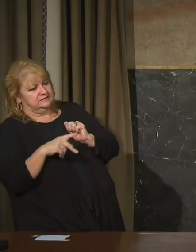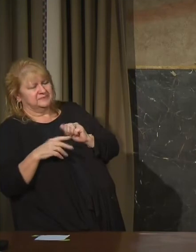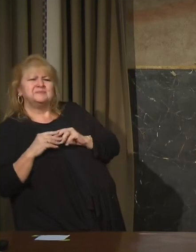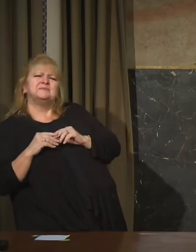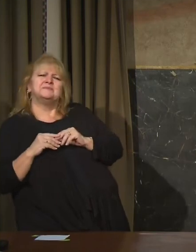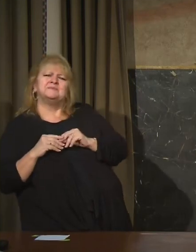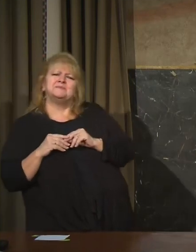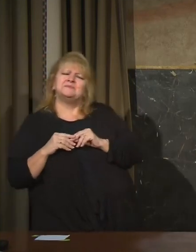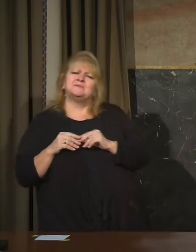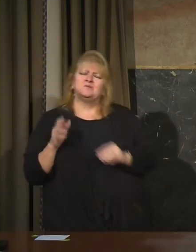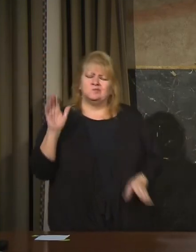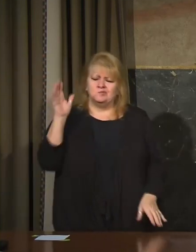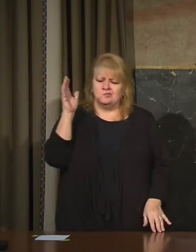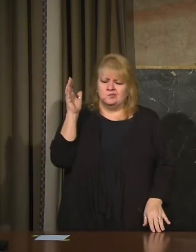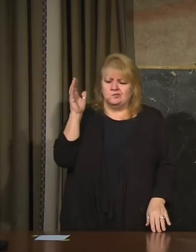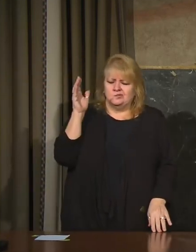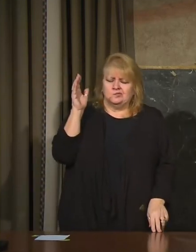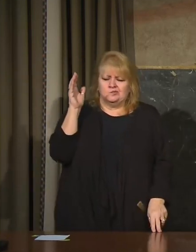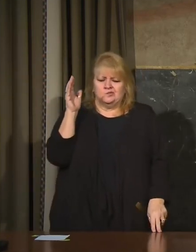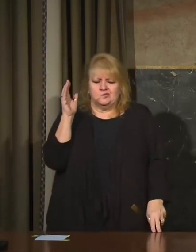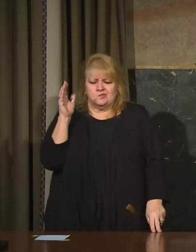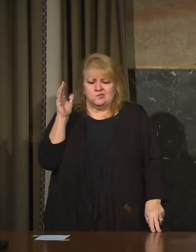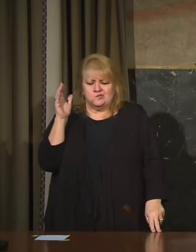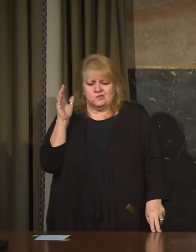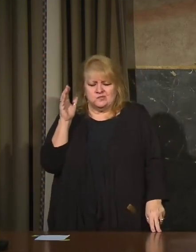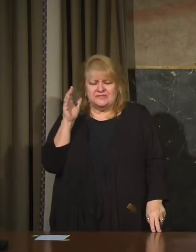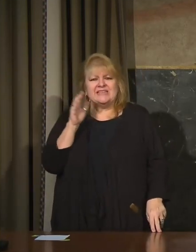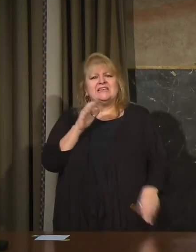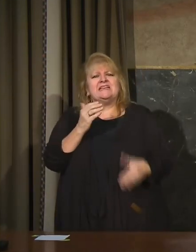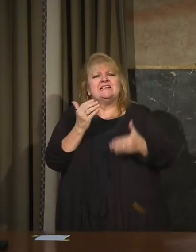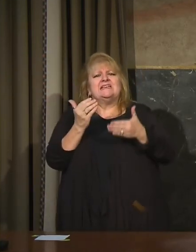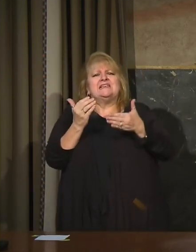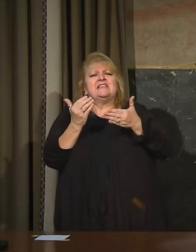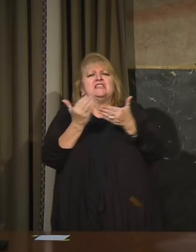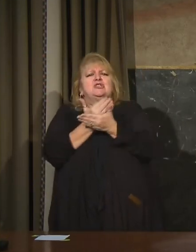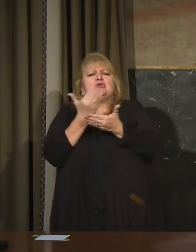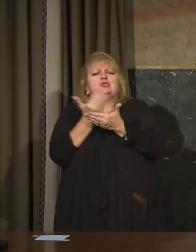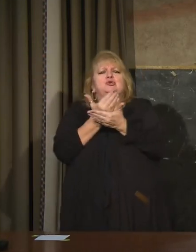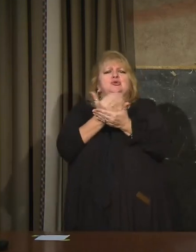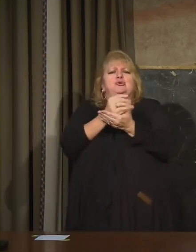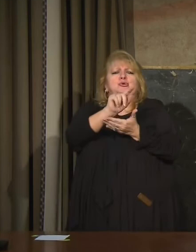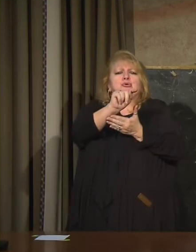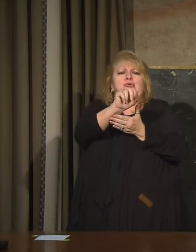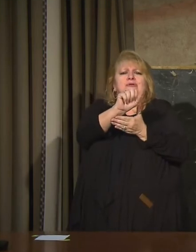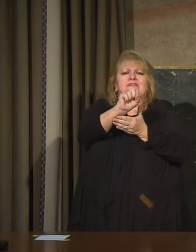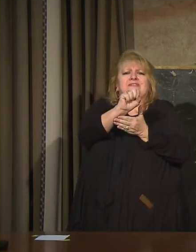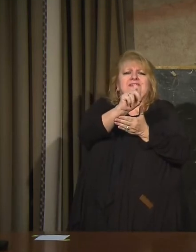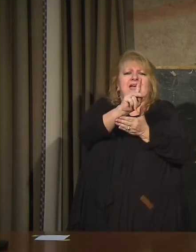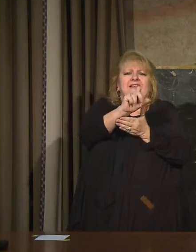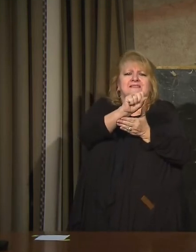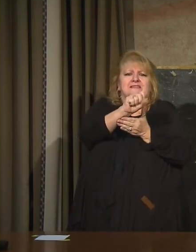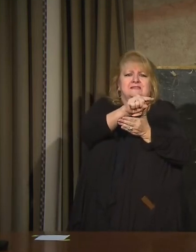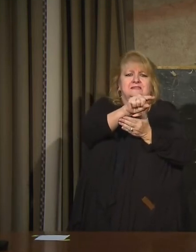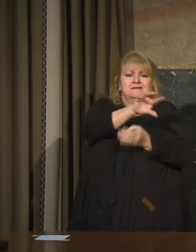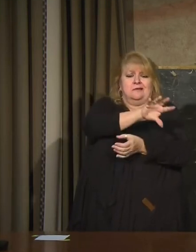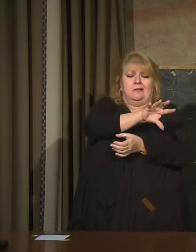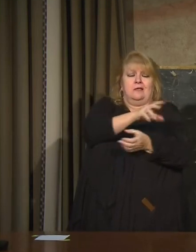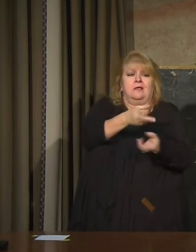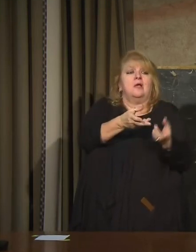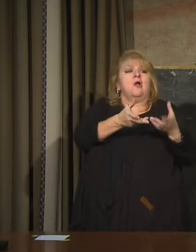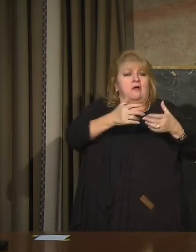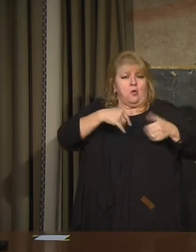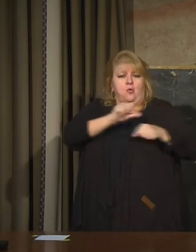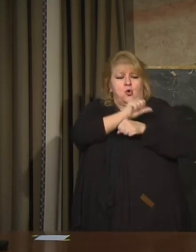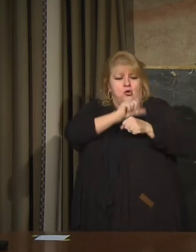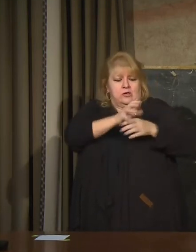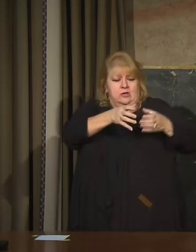ask a follow-up, please. So new tasks keep getting heaped upon the same people who already seem a little overworked in the Office of Public Health and the